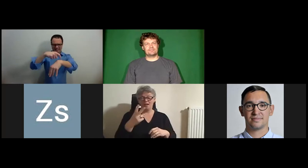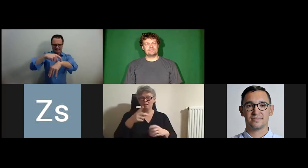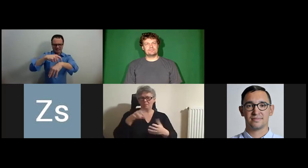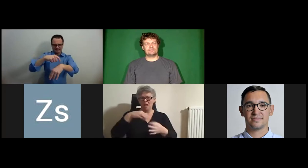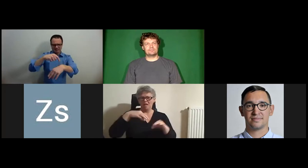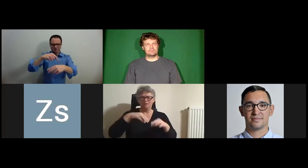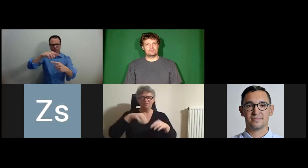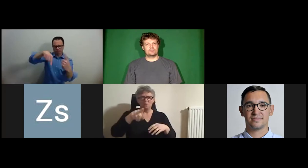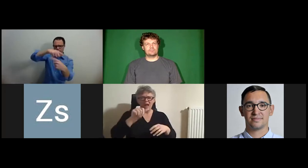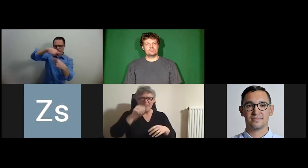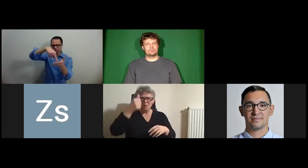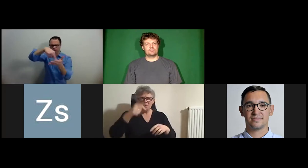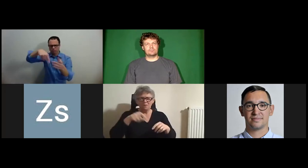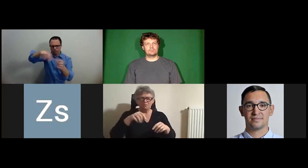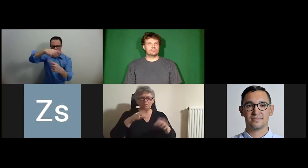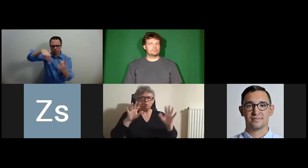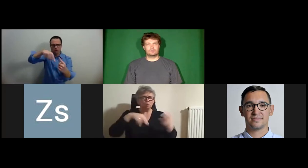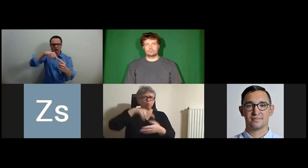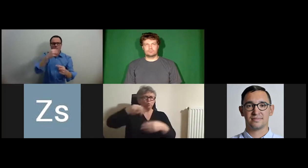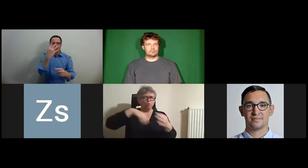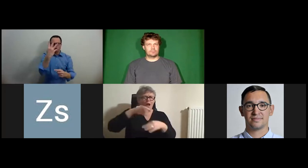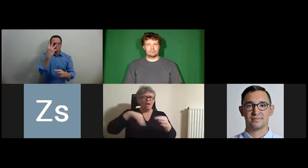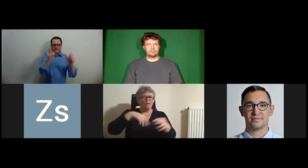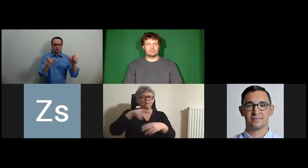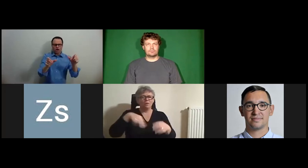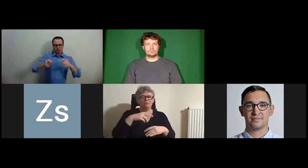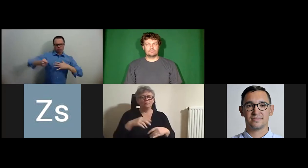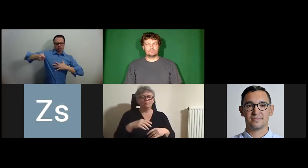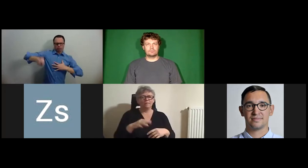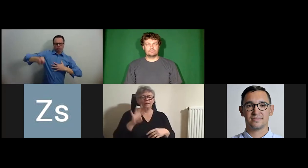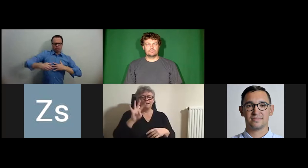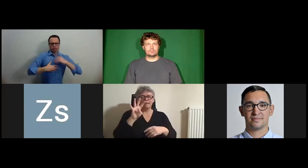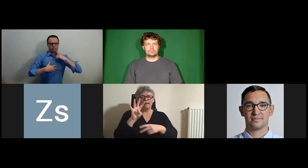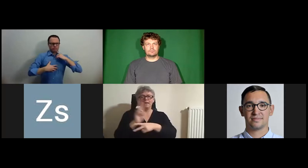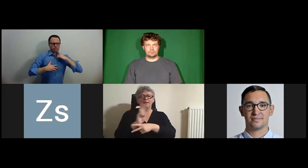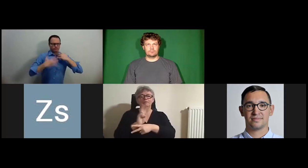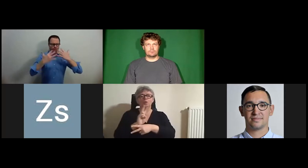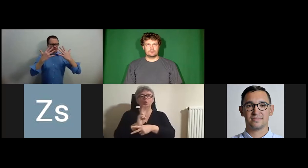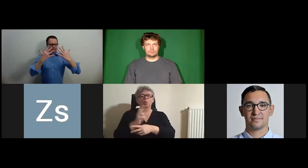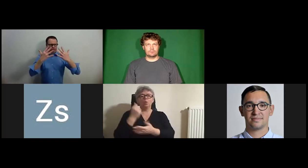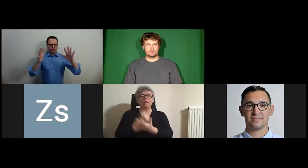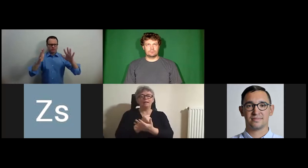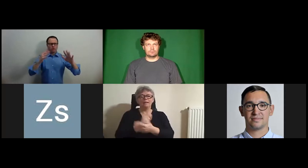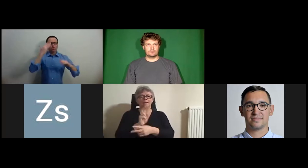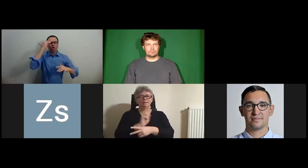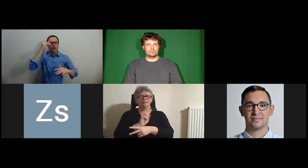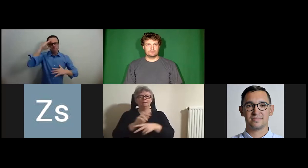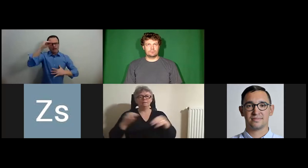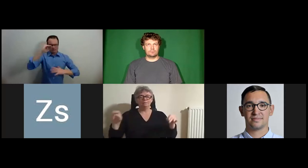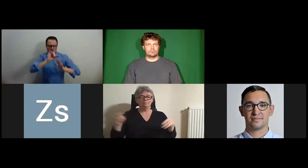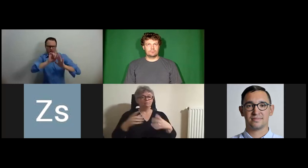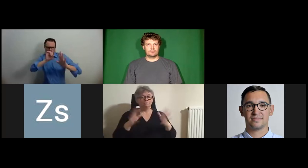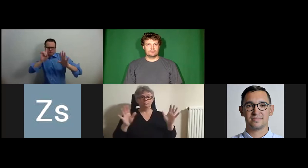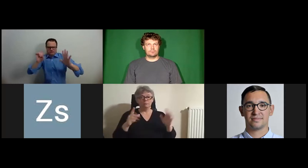us. I've seen you in the first episode of that dance competition. And it was this jury